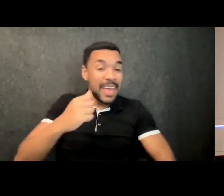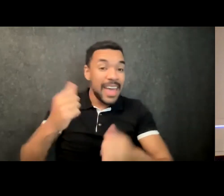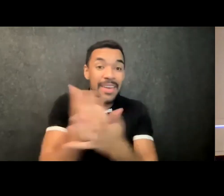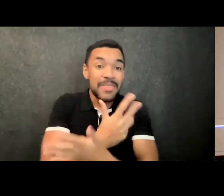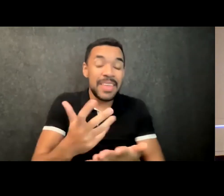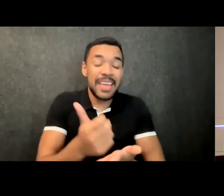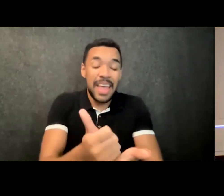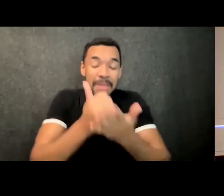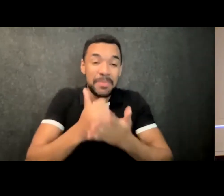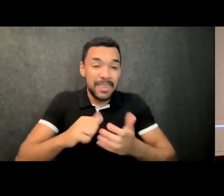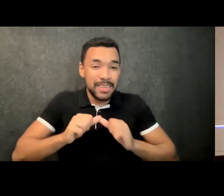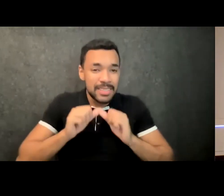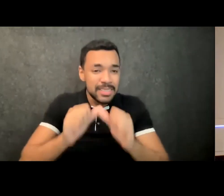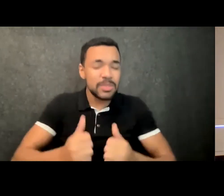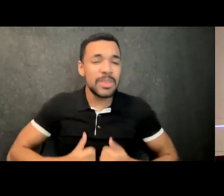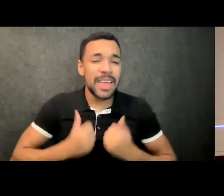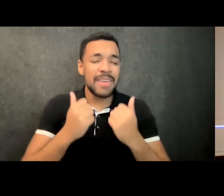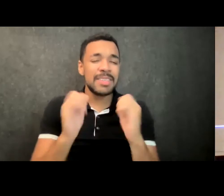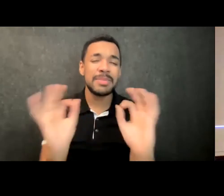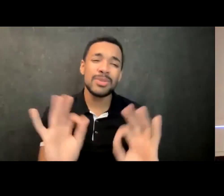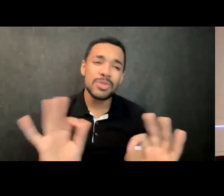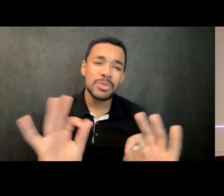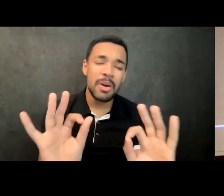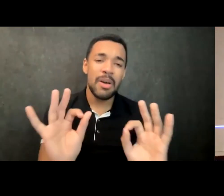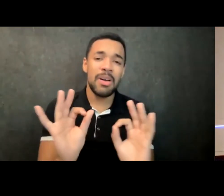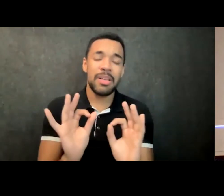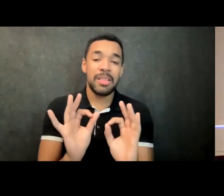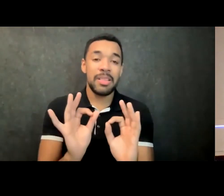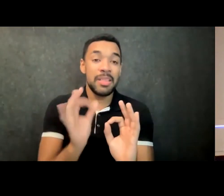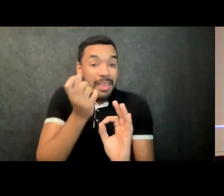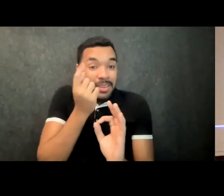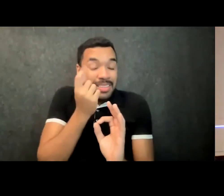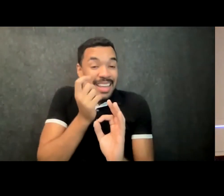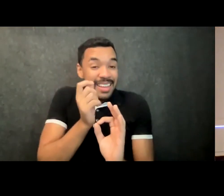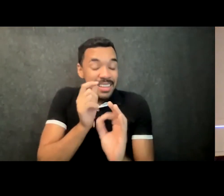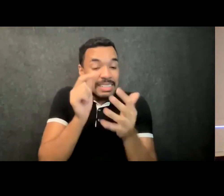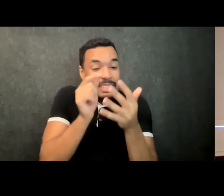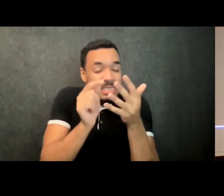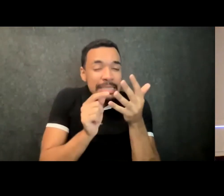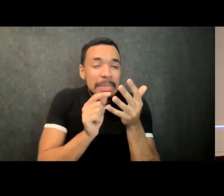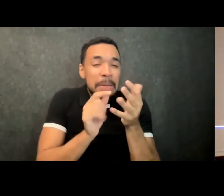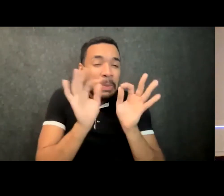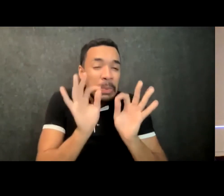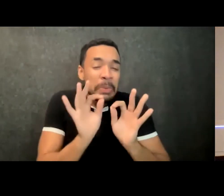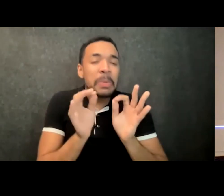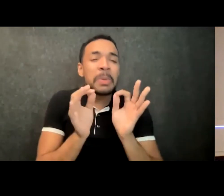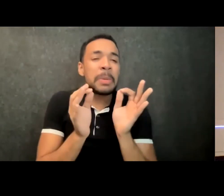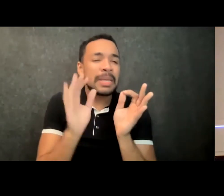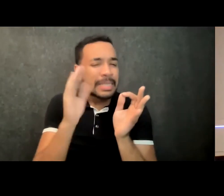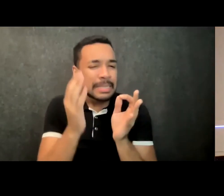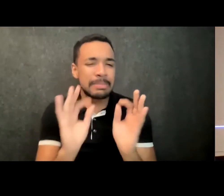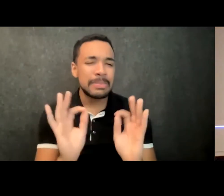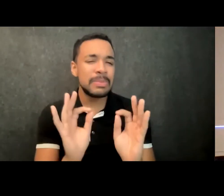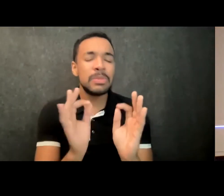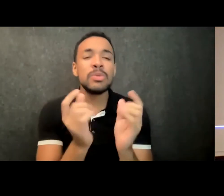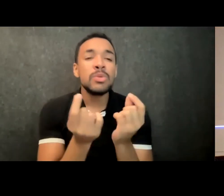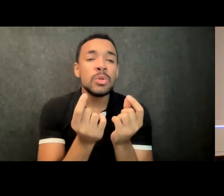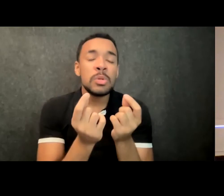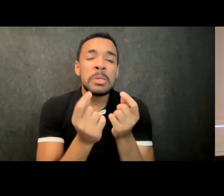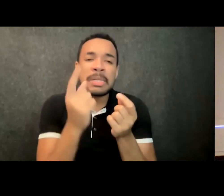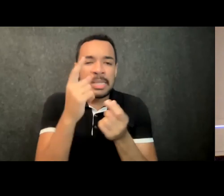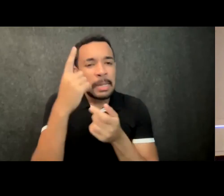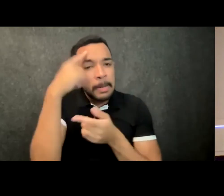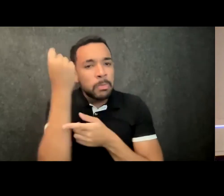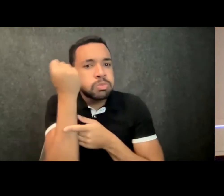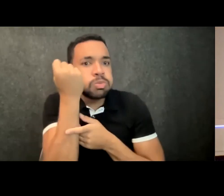so small, about how you have to collect those things, keep adding them up till they outweigh all that